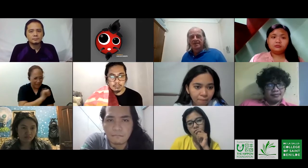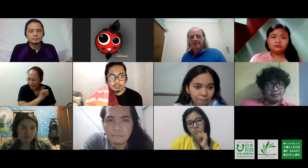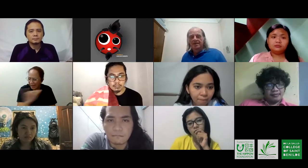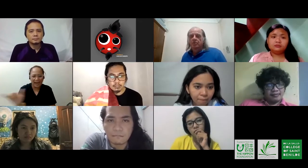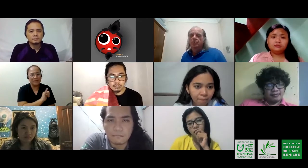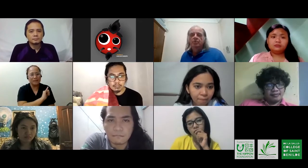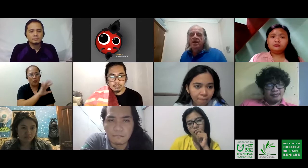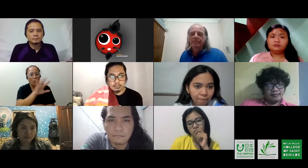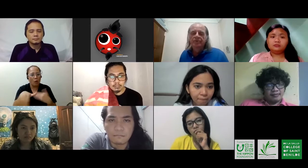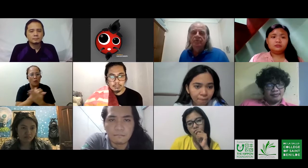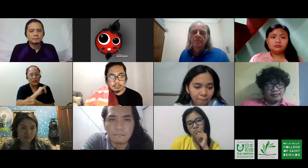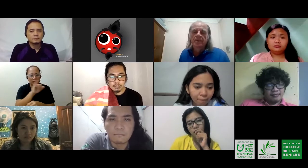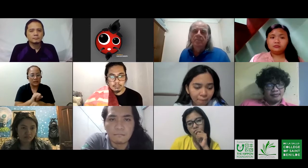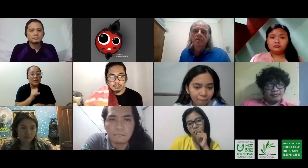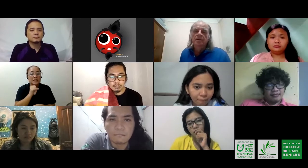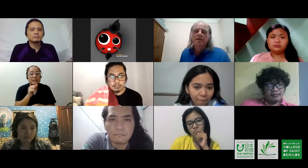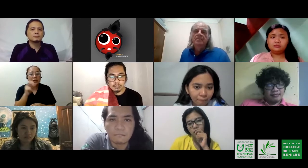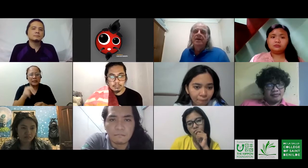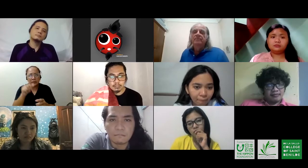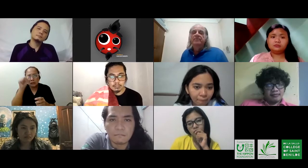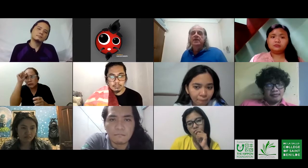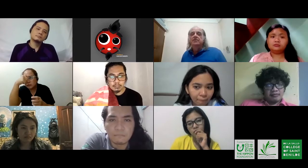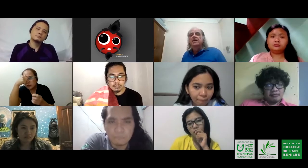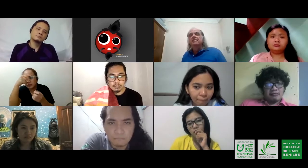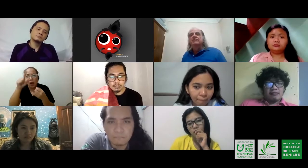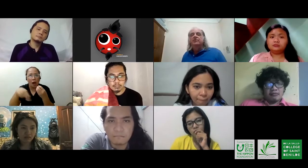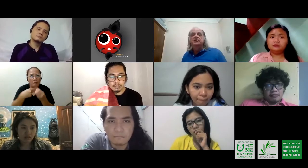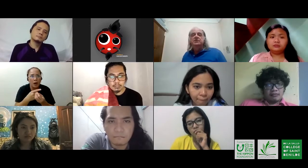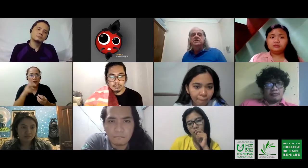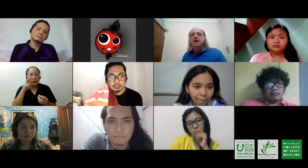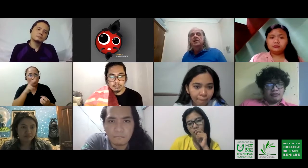And you don't have to remember about Vietnam versus Thailand